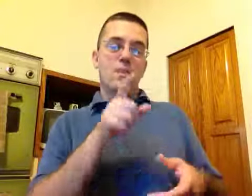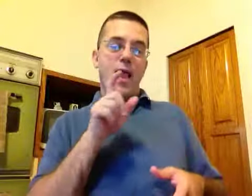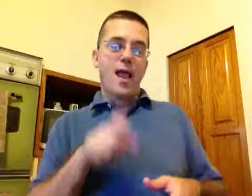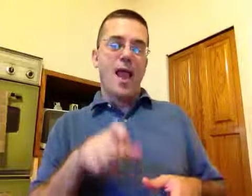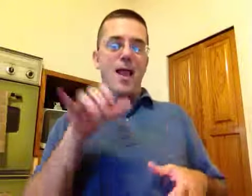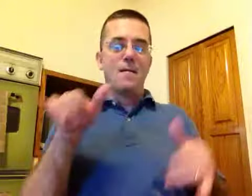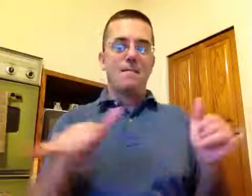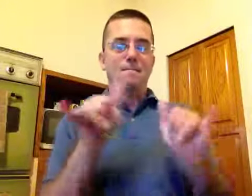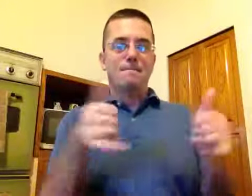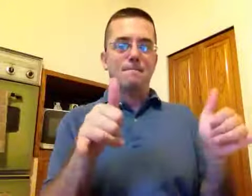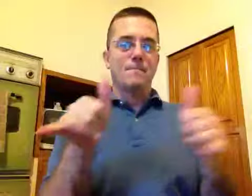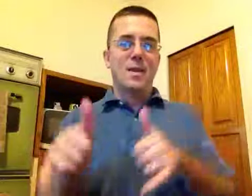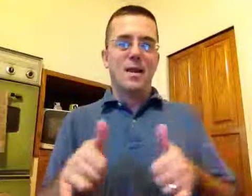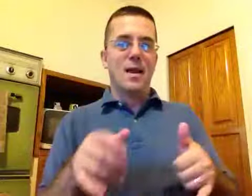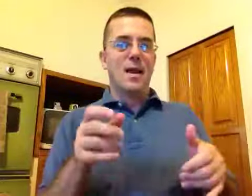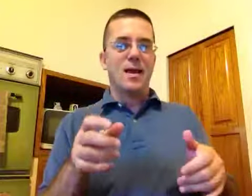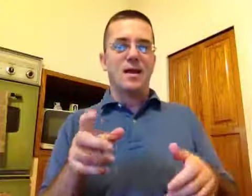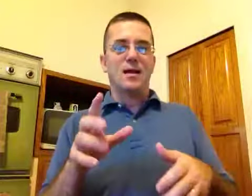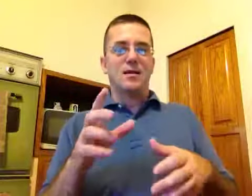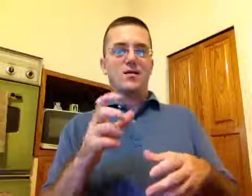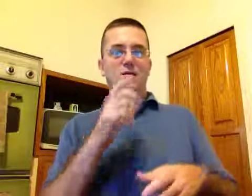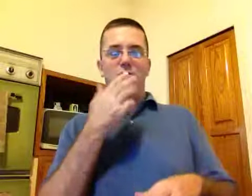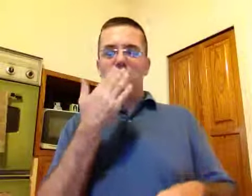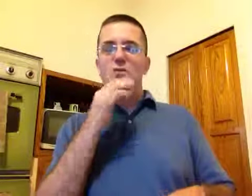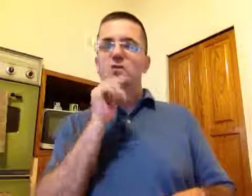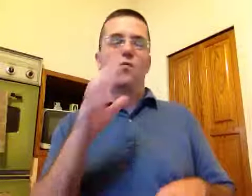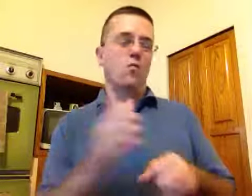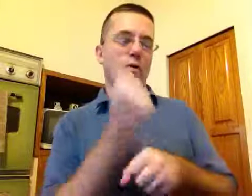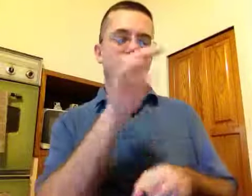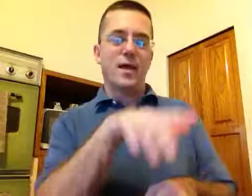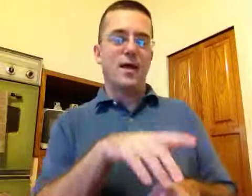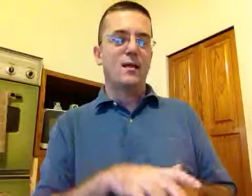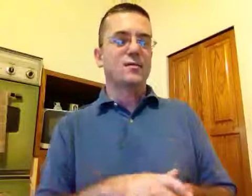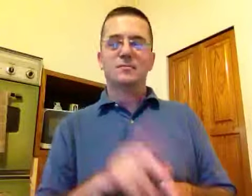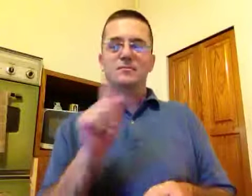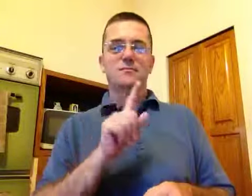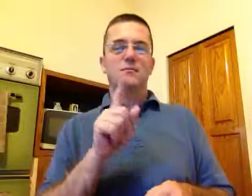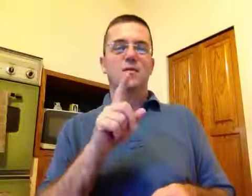And you don't win those games. They were basically rigged, And so they had to have the big stuffed dog or whatever. And,